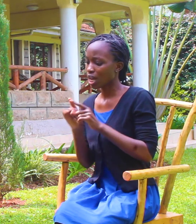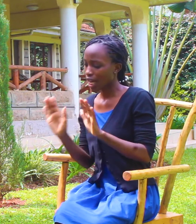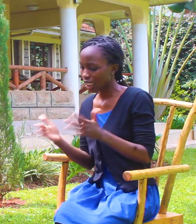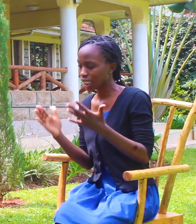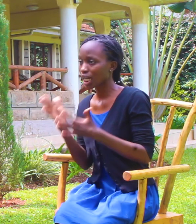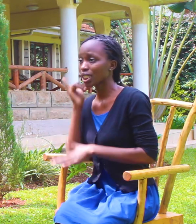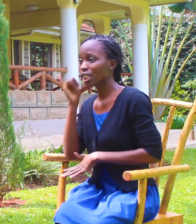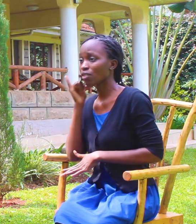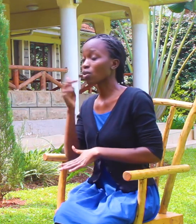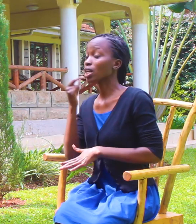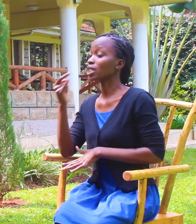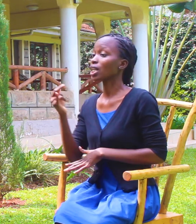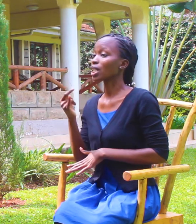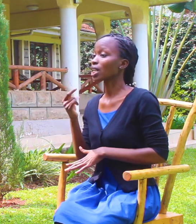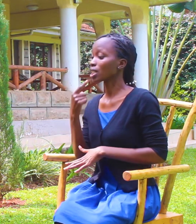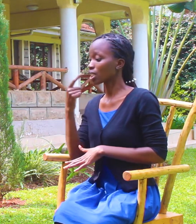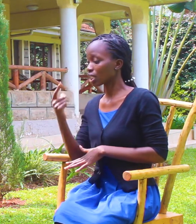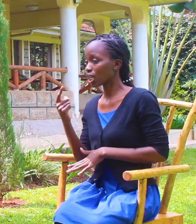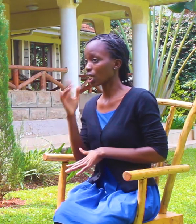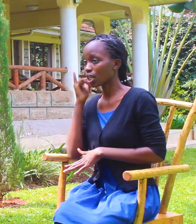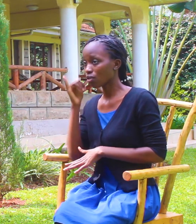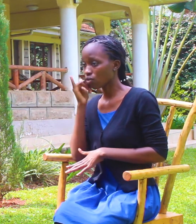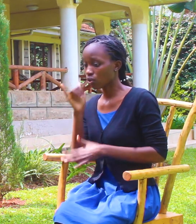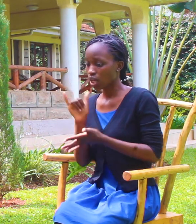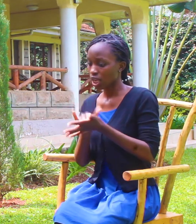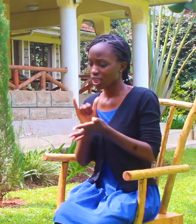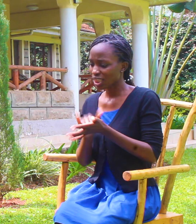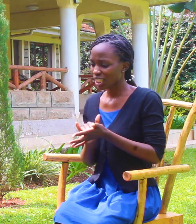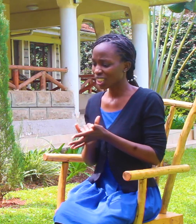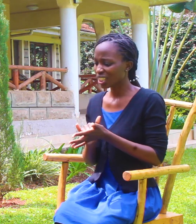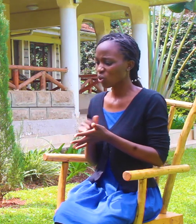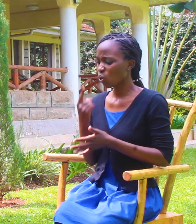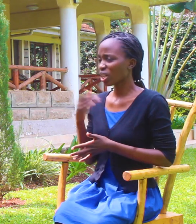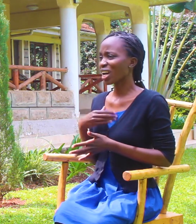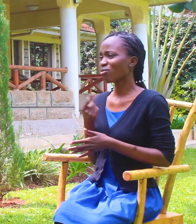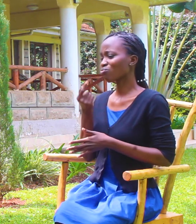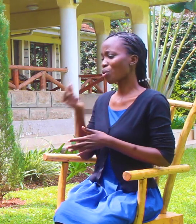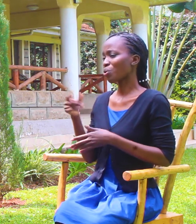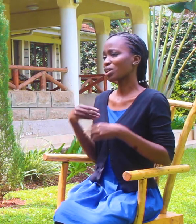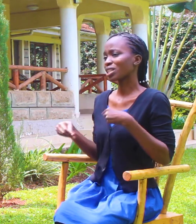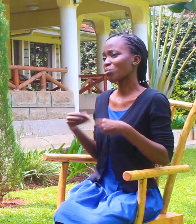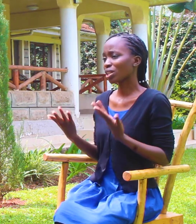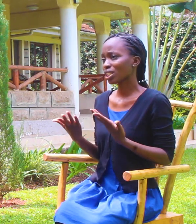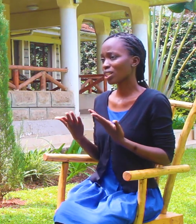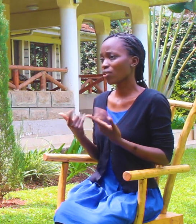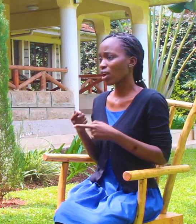that she's just has a small disability, but she's not unable to